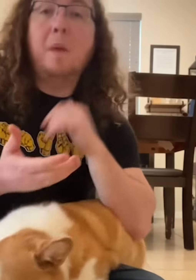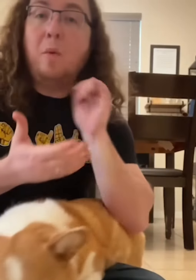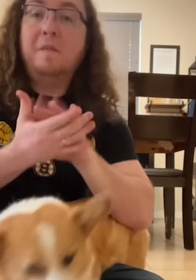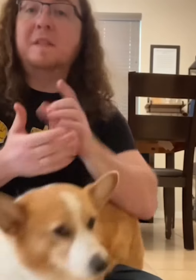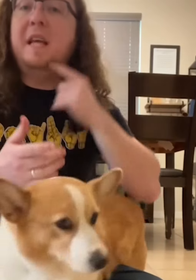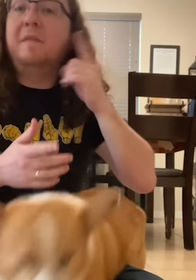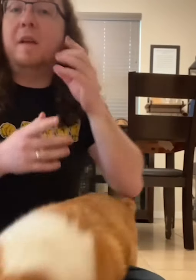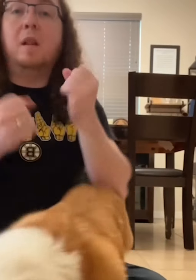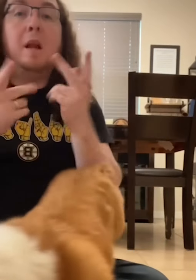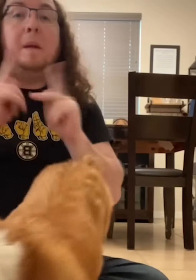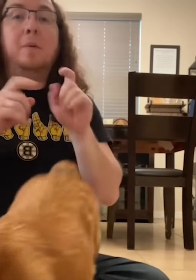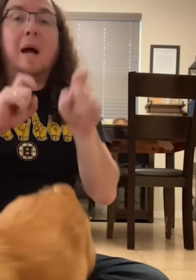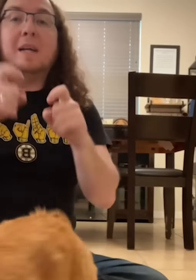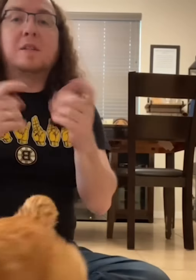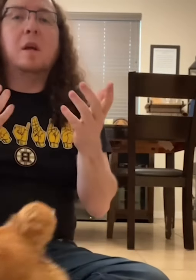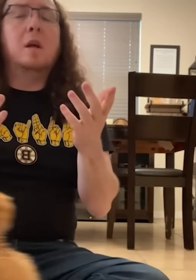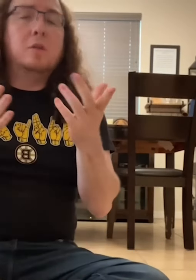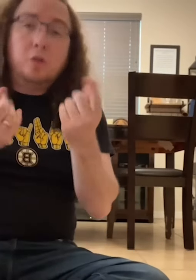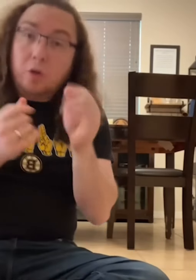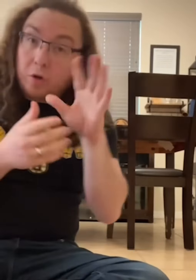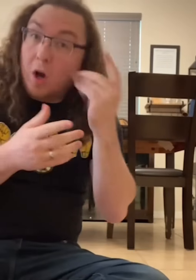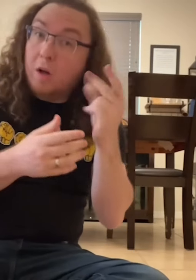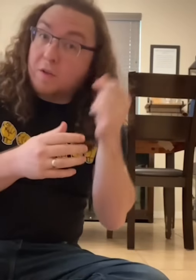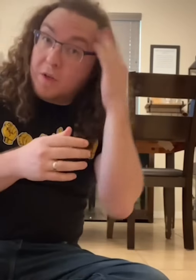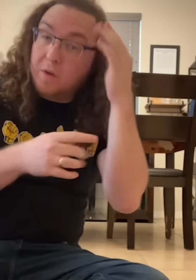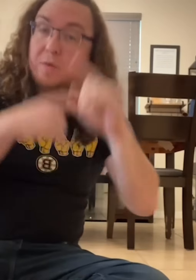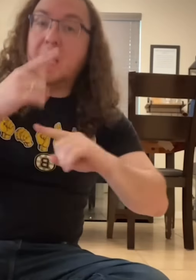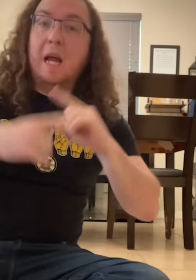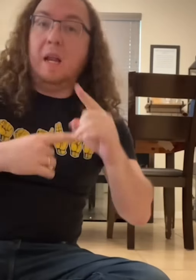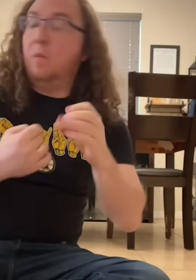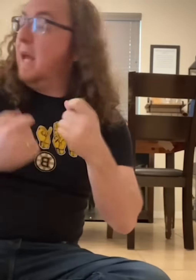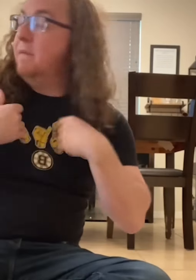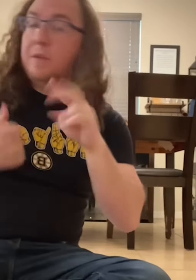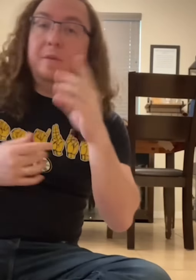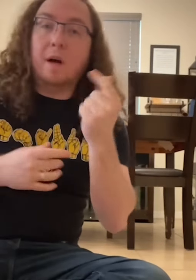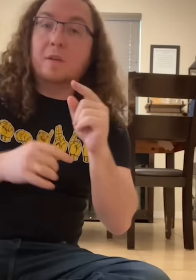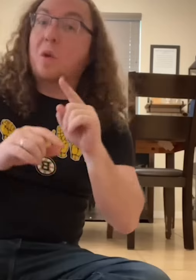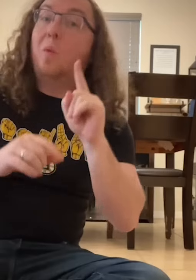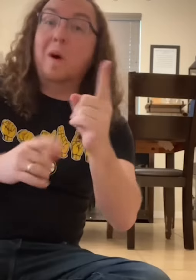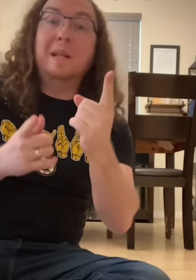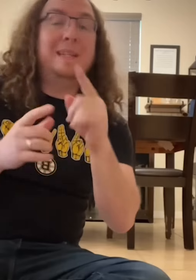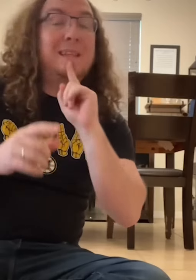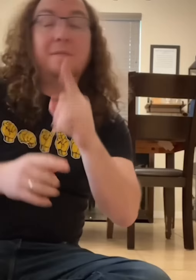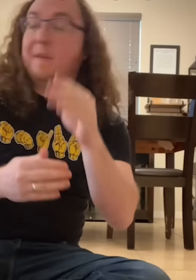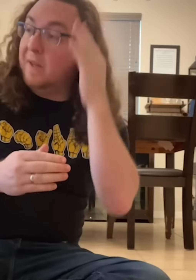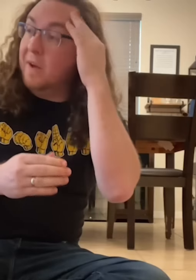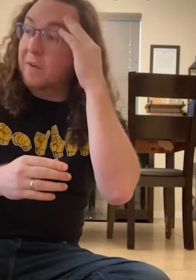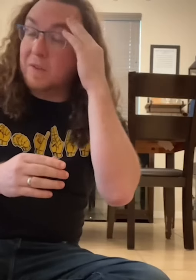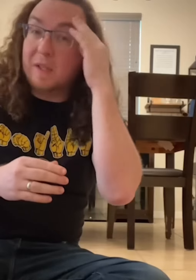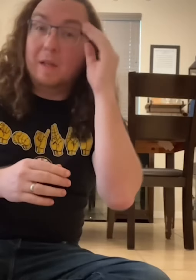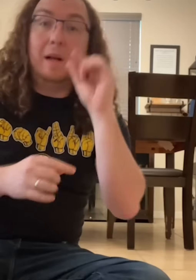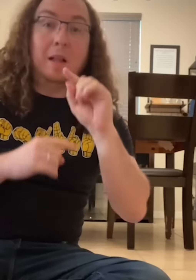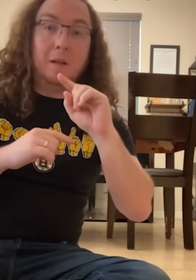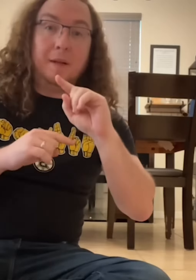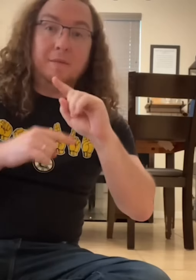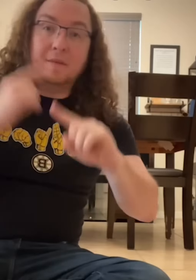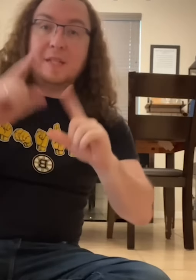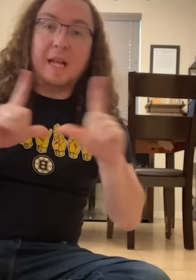my wife is deaf, and a lot of people ask, do your dogs know sign? And we have 2 dogs. One definitely knows a little bit of sign